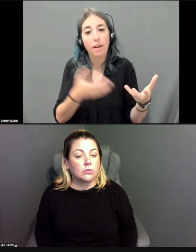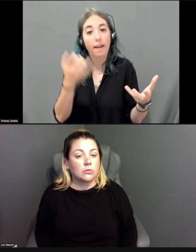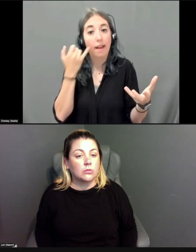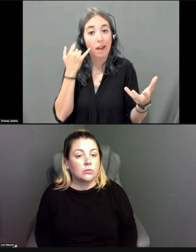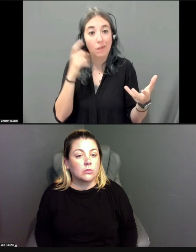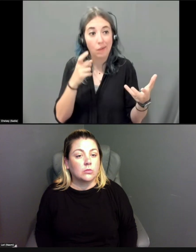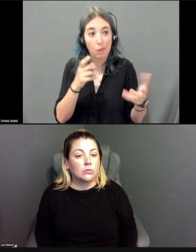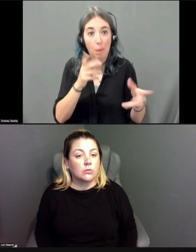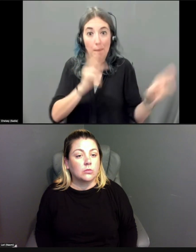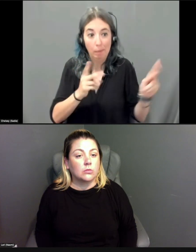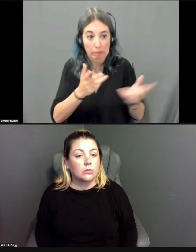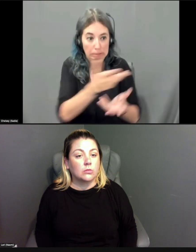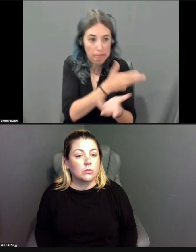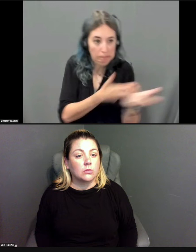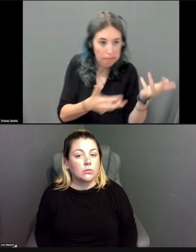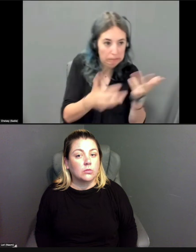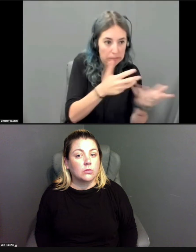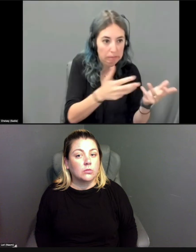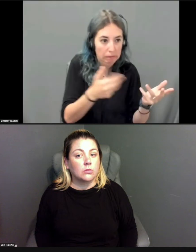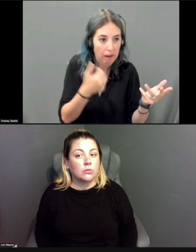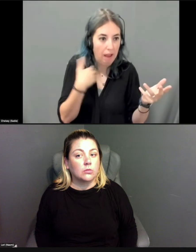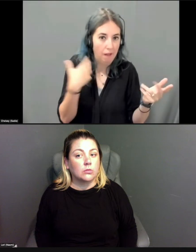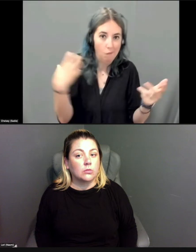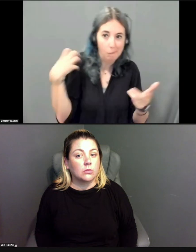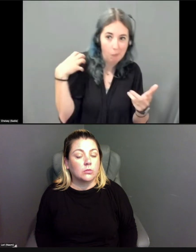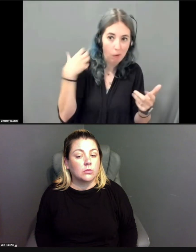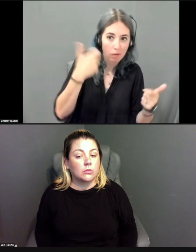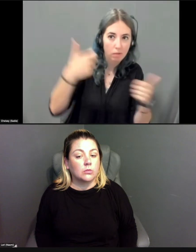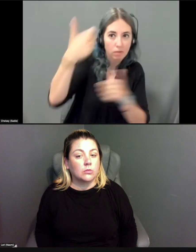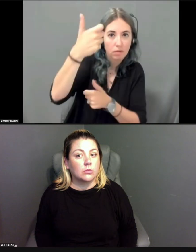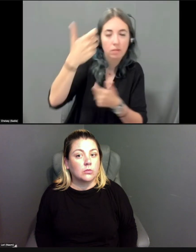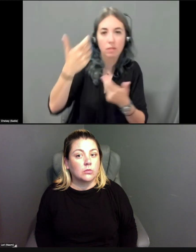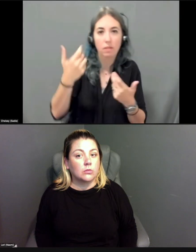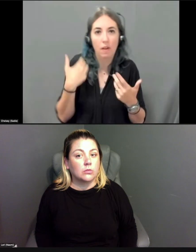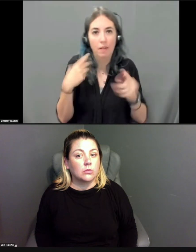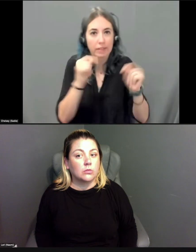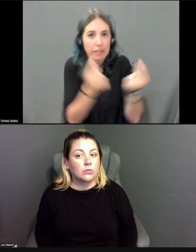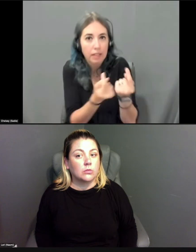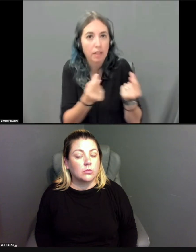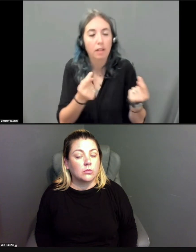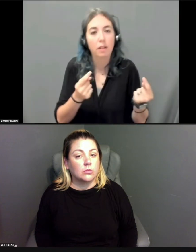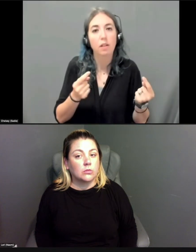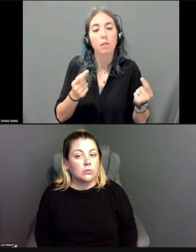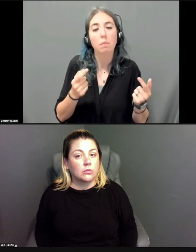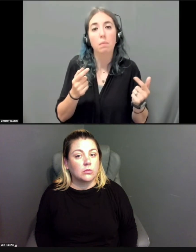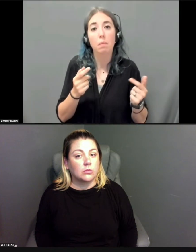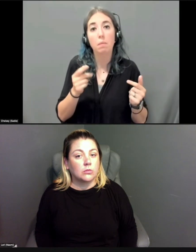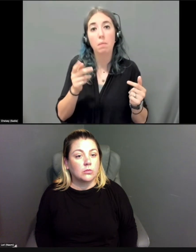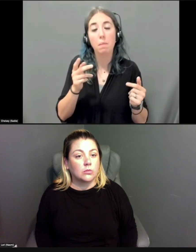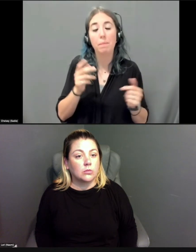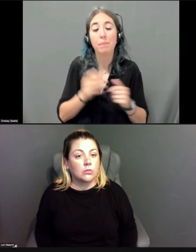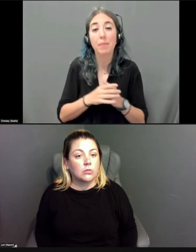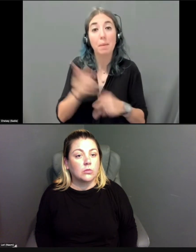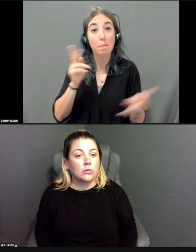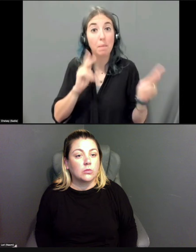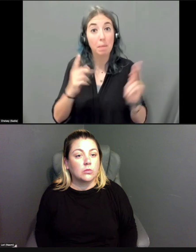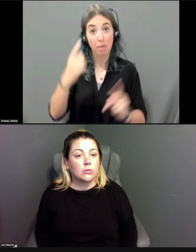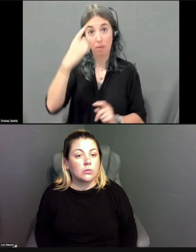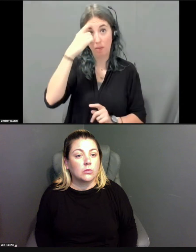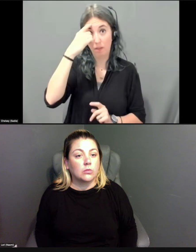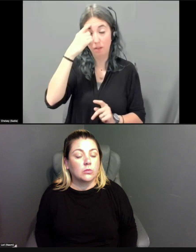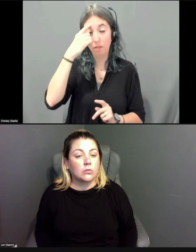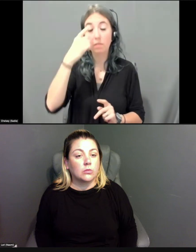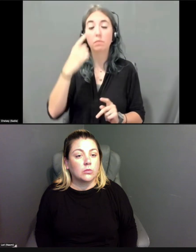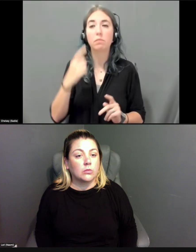team and that sort of thing, that there's this idea that every organization and every business wants